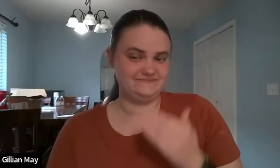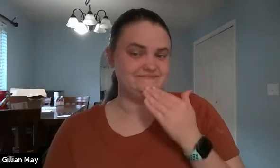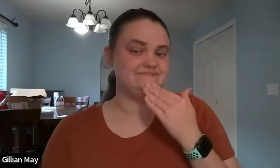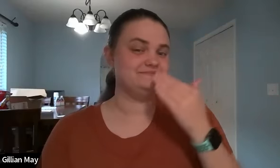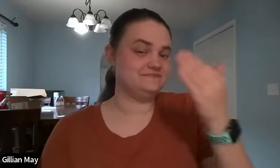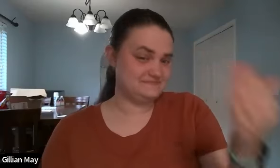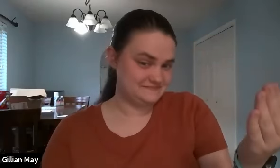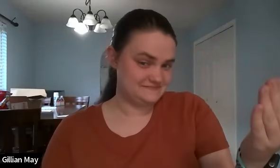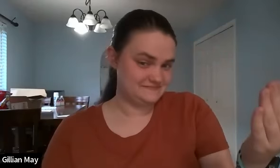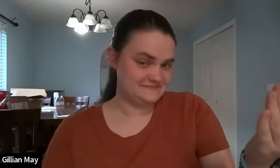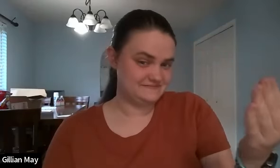Mm-hmm.